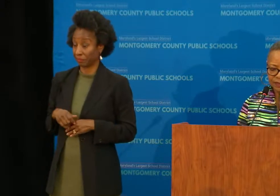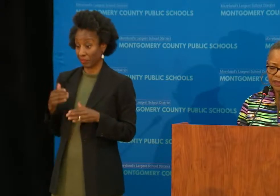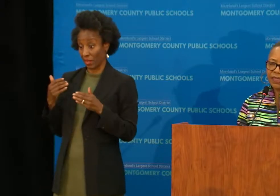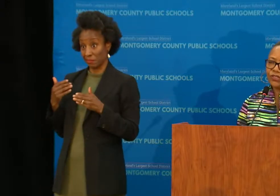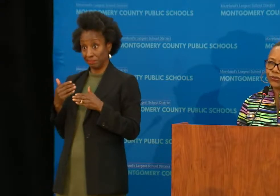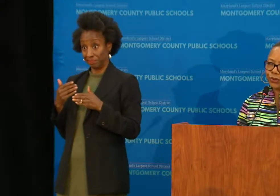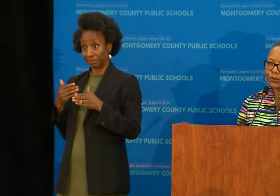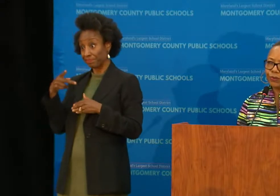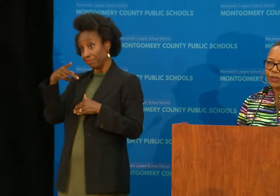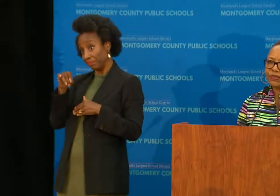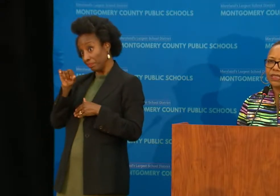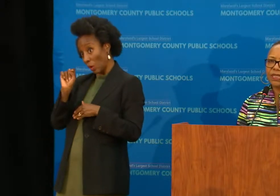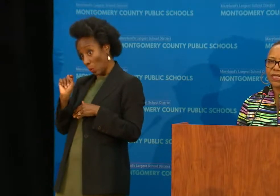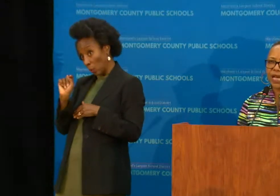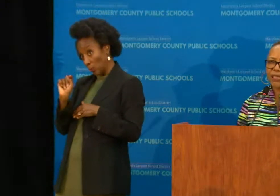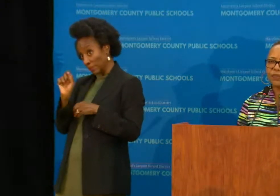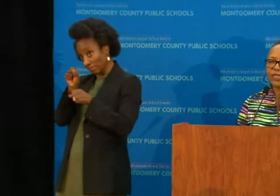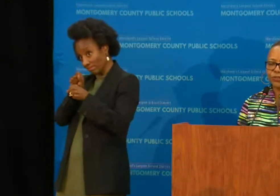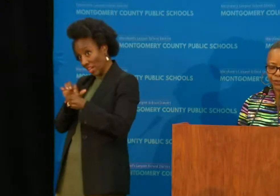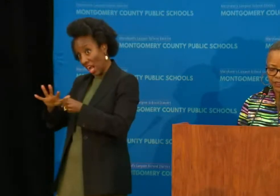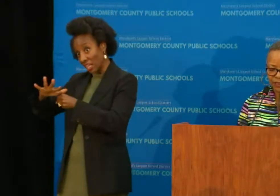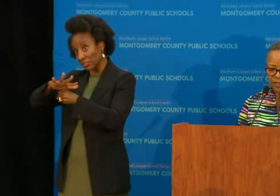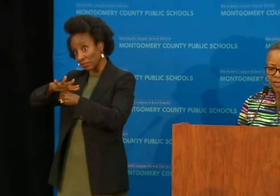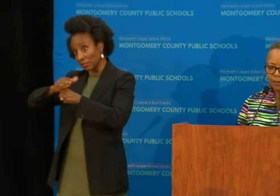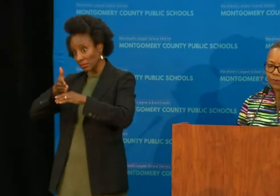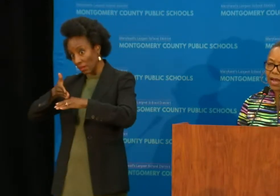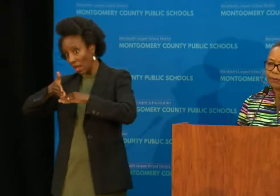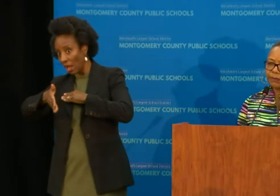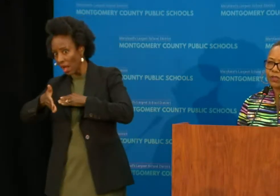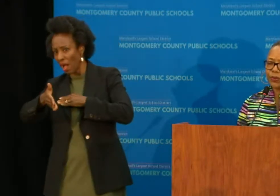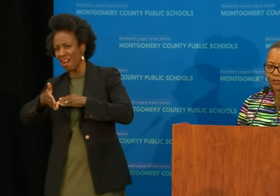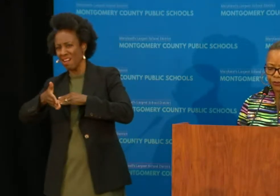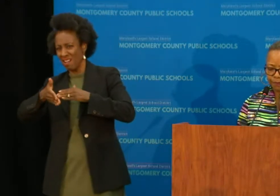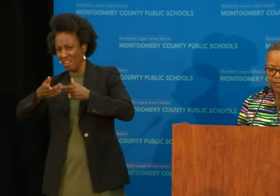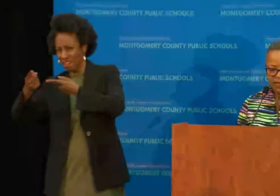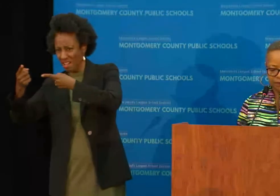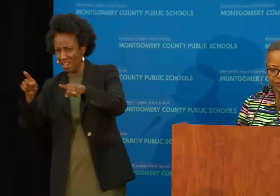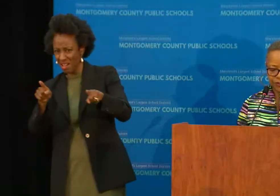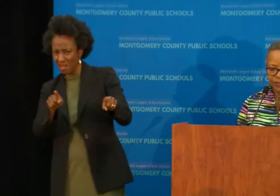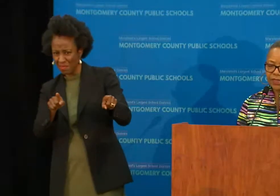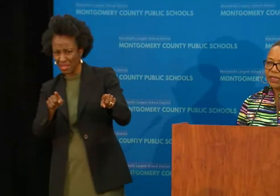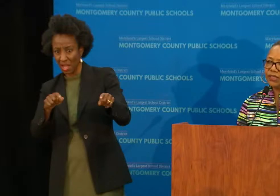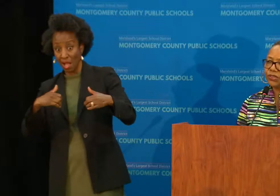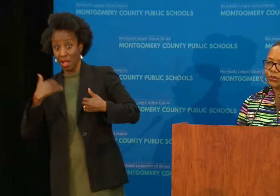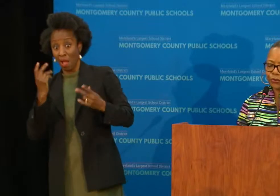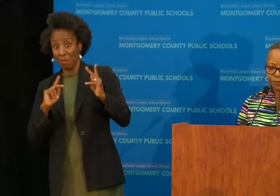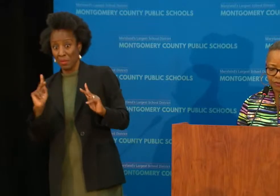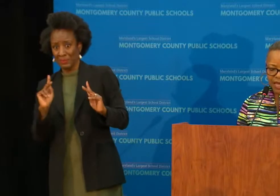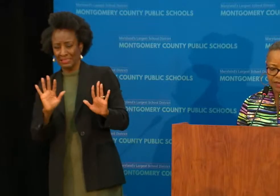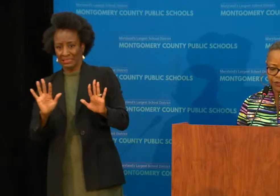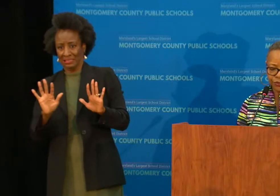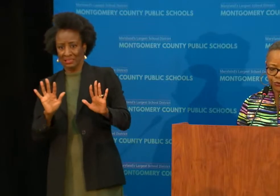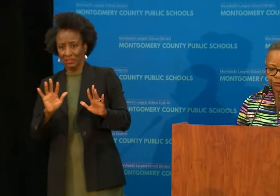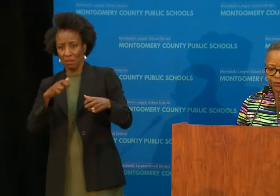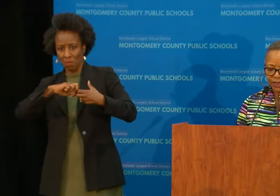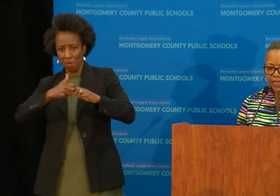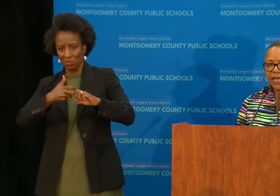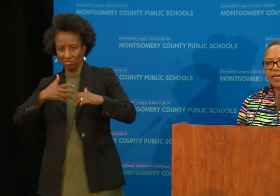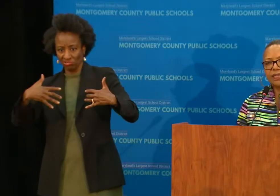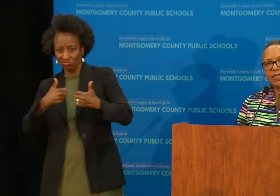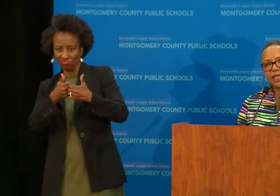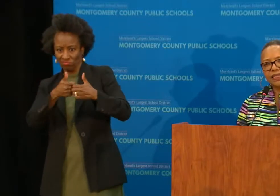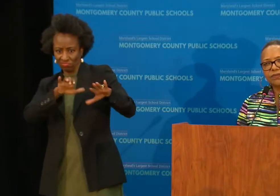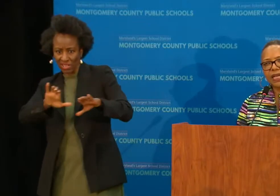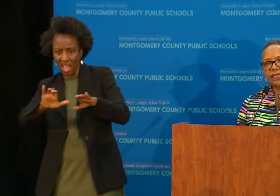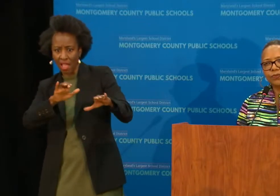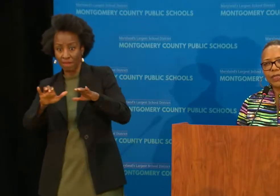Post-pandemic, it's true, we've seen a lot of increased problems with youth behavior in school, out of school,